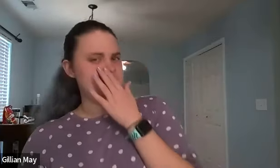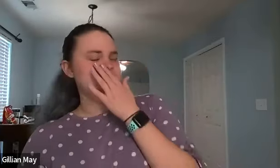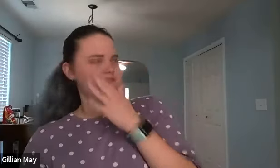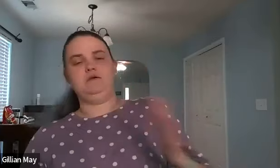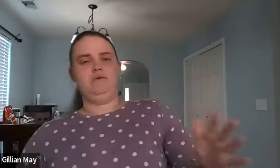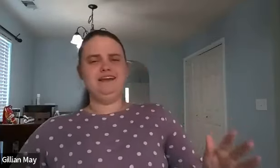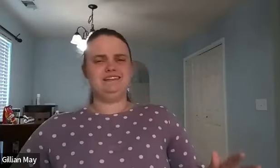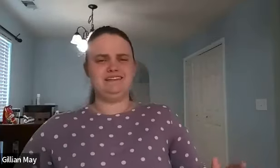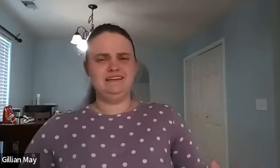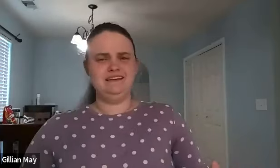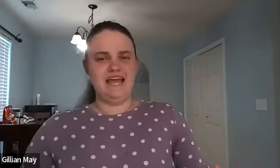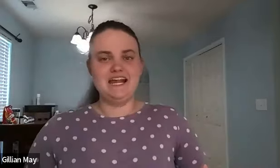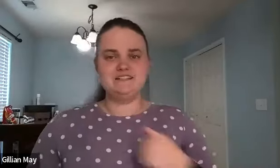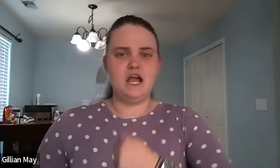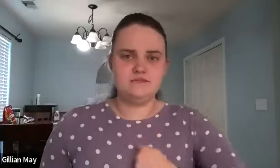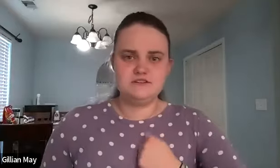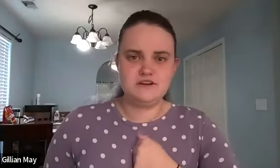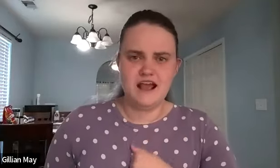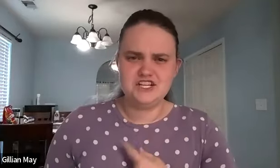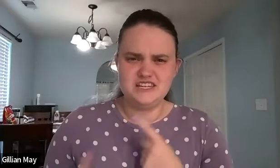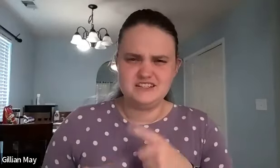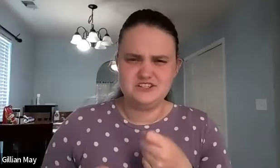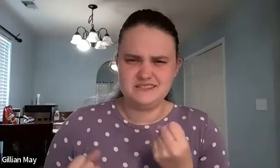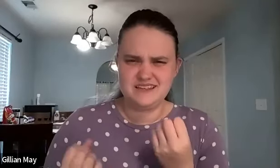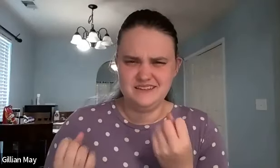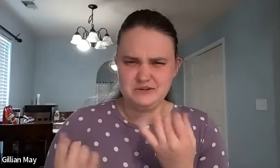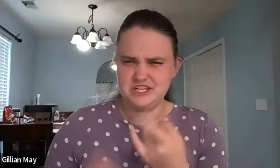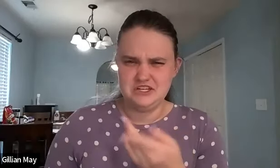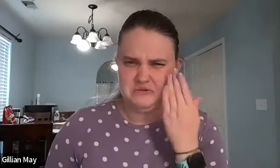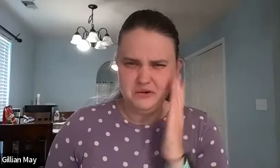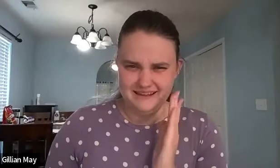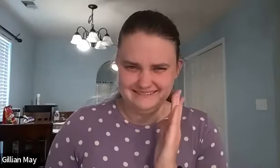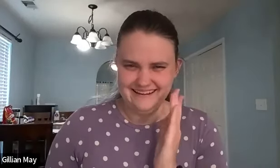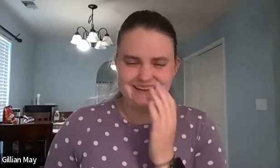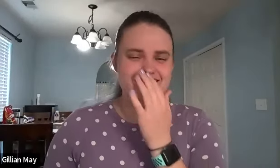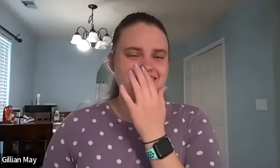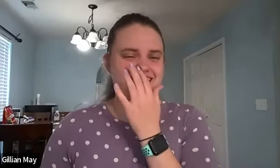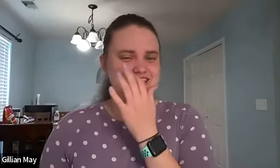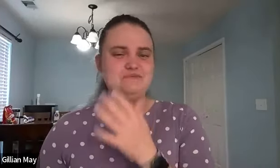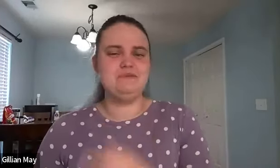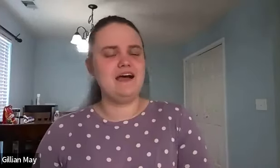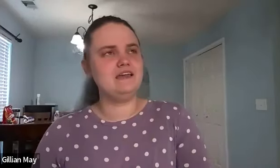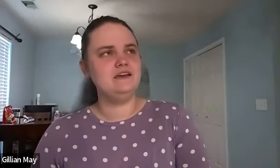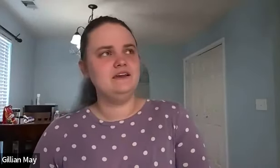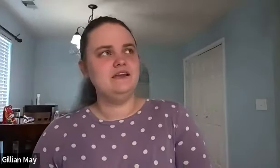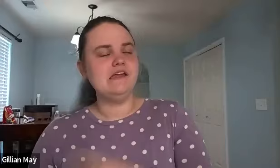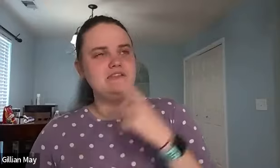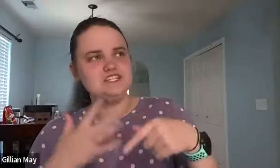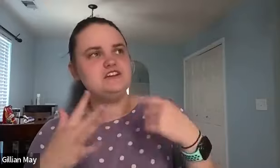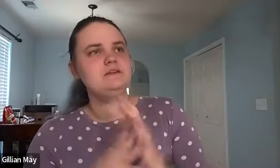at me and was like, what? And I was like, I'm so sorry. I just answered you in sign language and you don't know it. And then she would be like, and then she started being